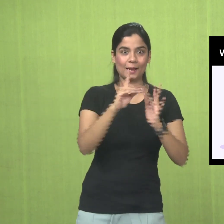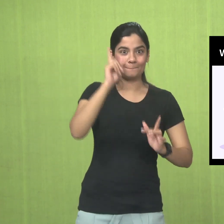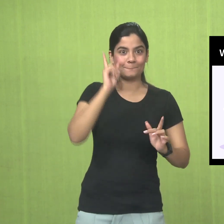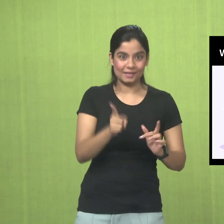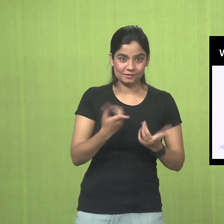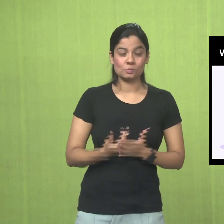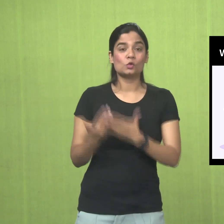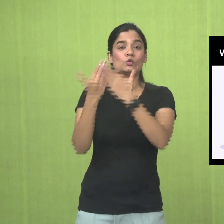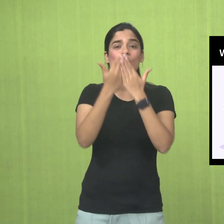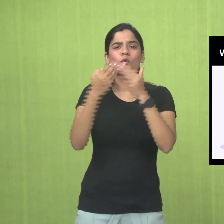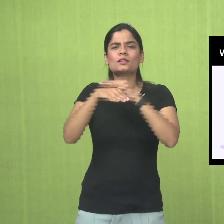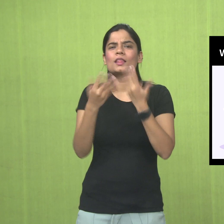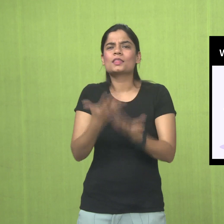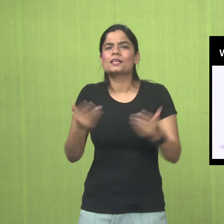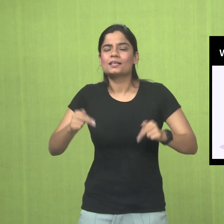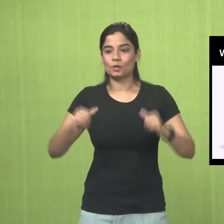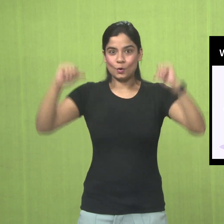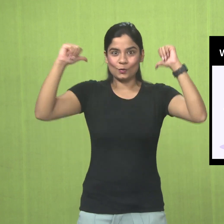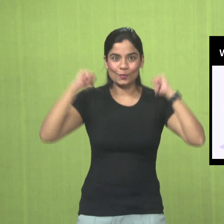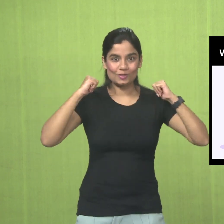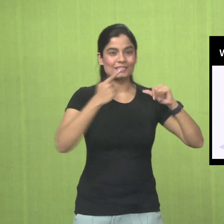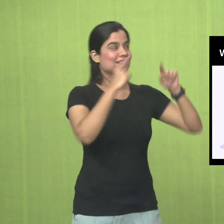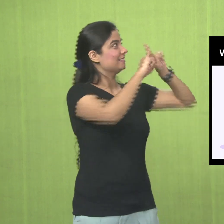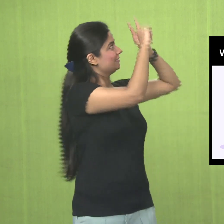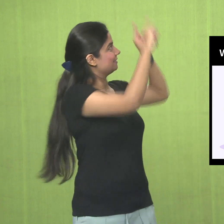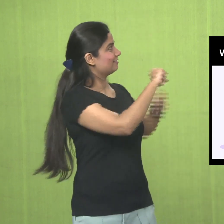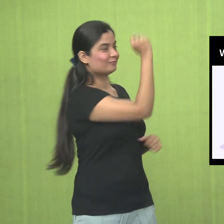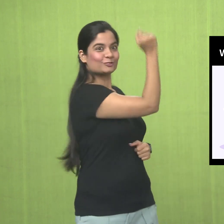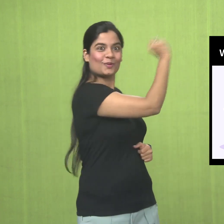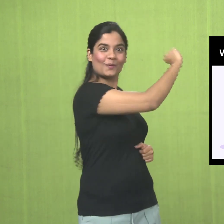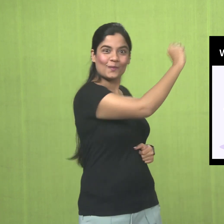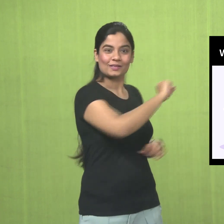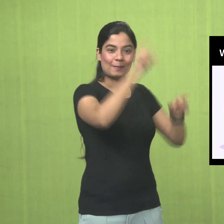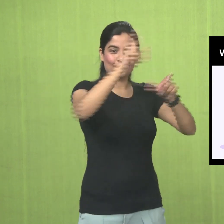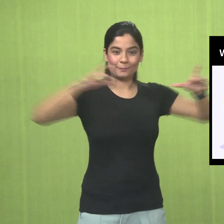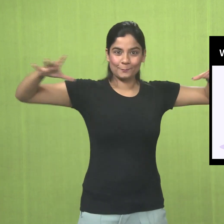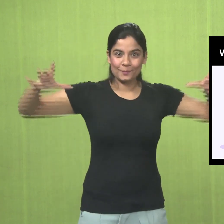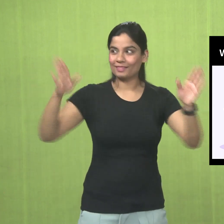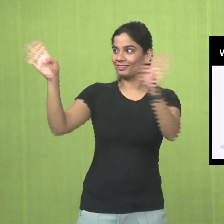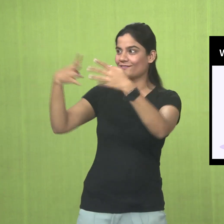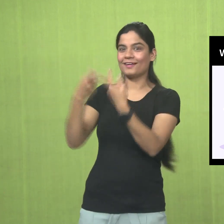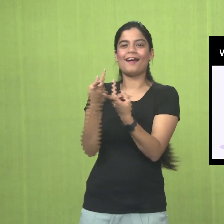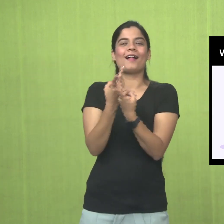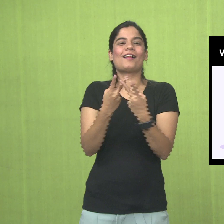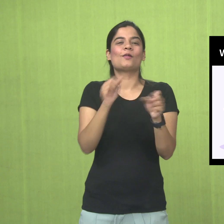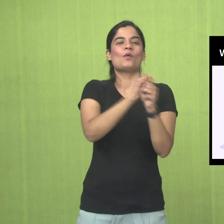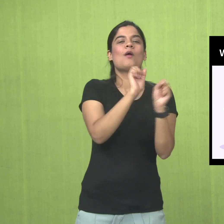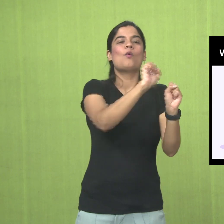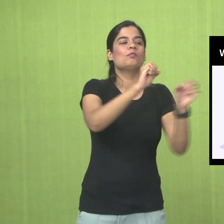A school may need a blackboard, chalk, desk, doors, etc. So every group of